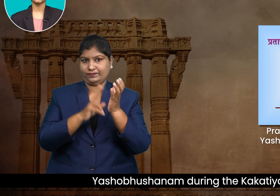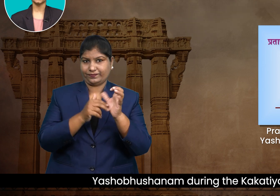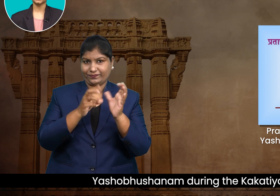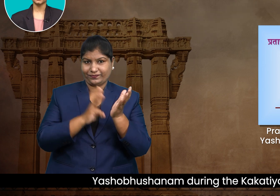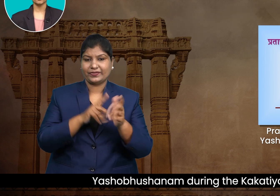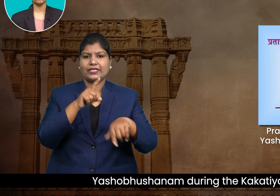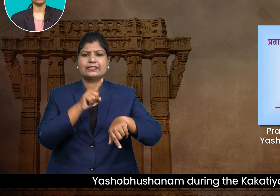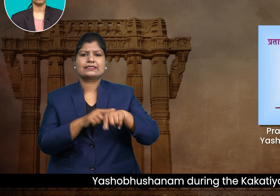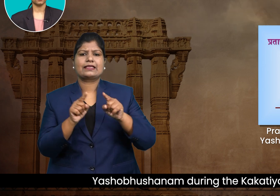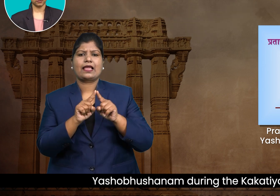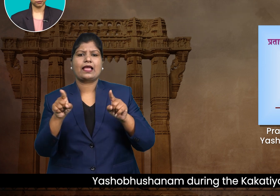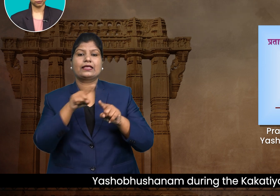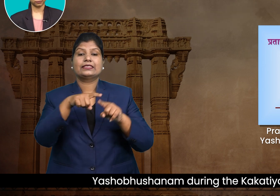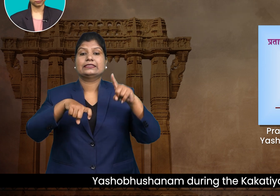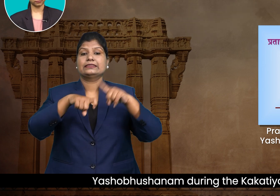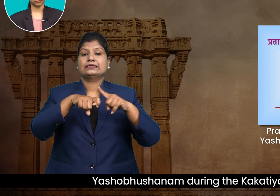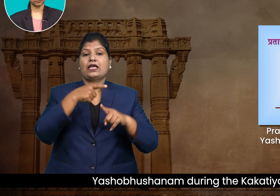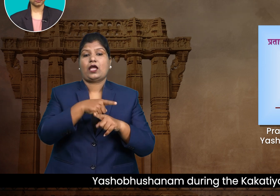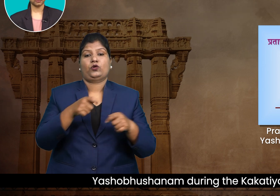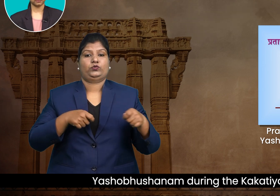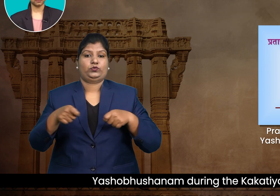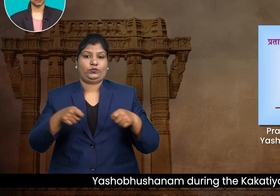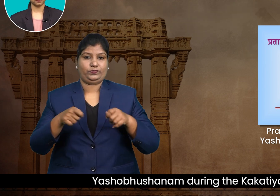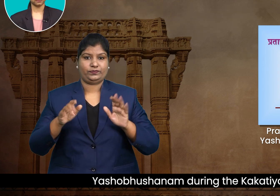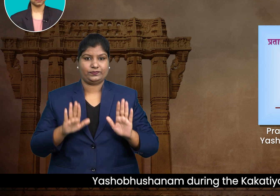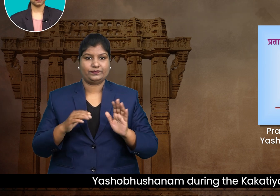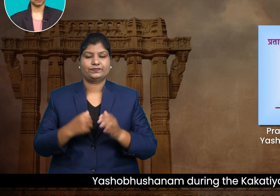during the Kakatiya rule.